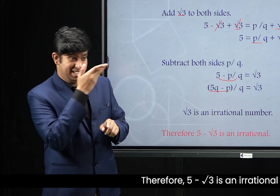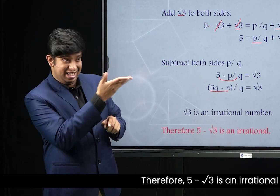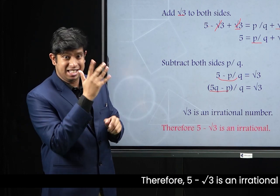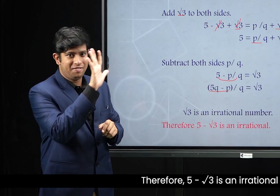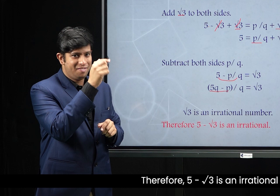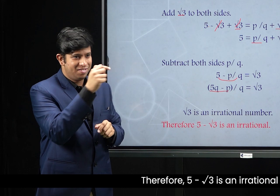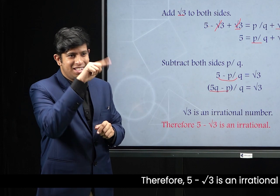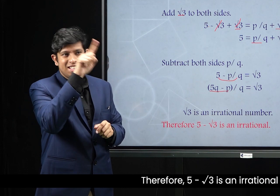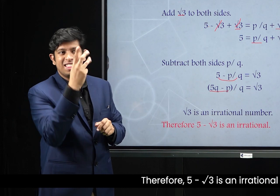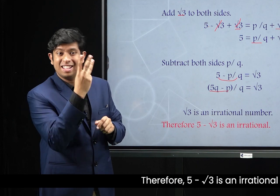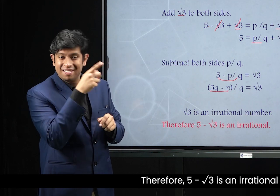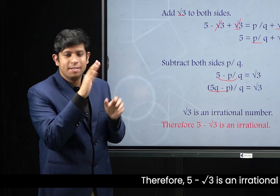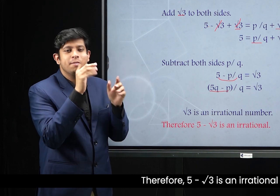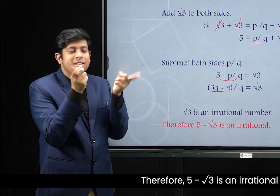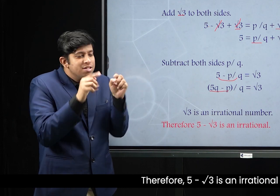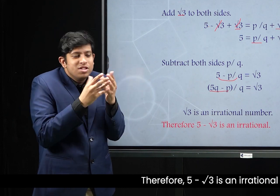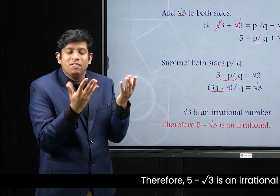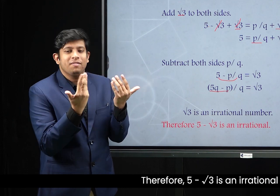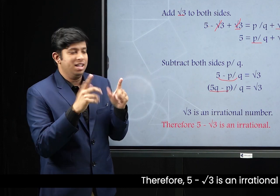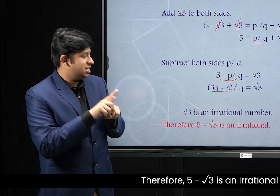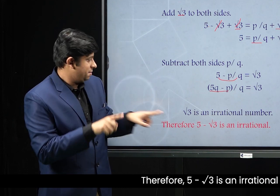therefore 5 minus root 3 is an irrational.